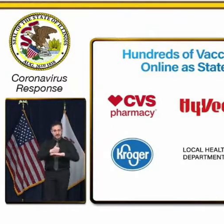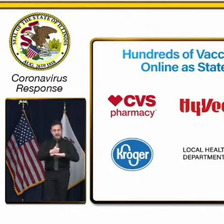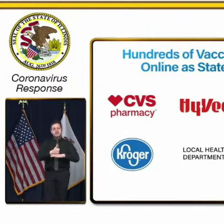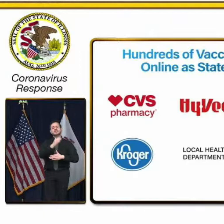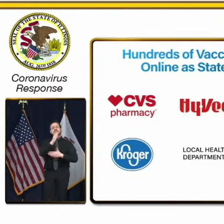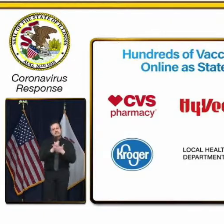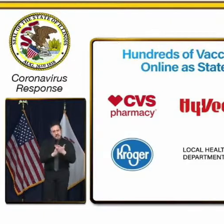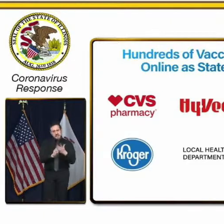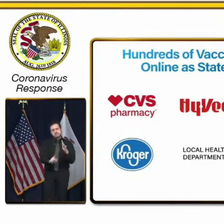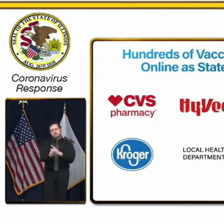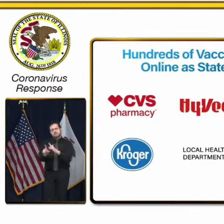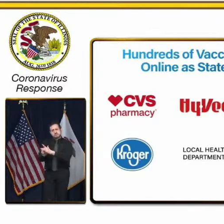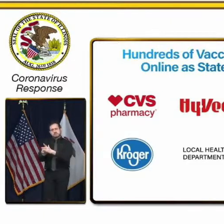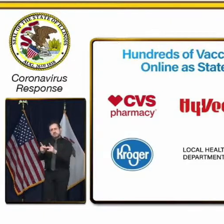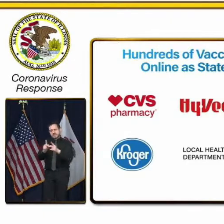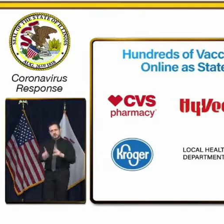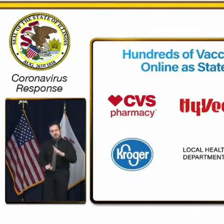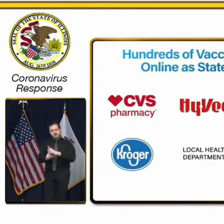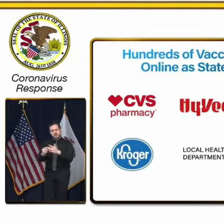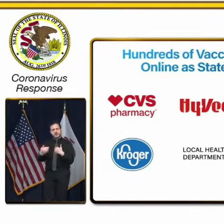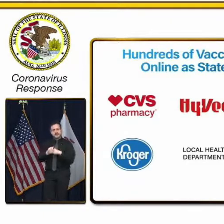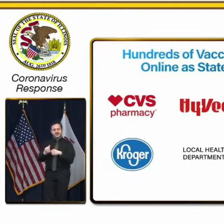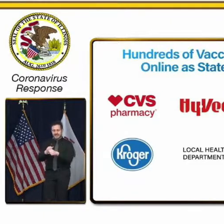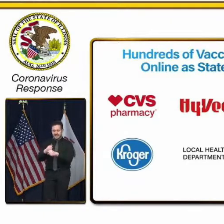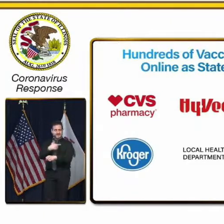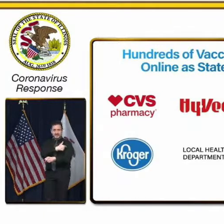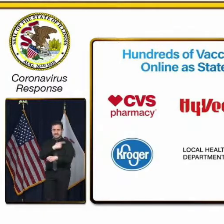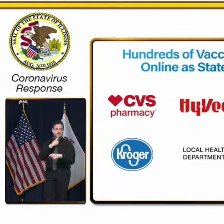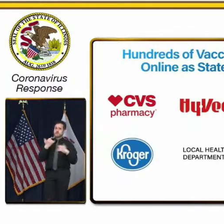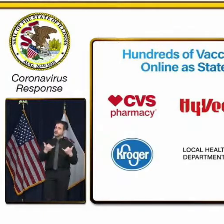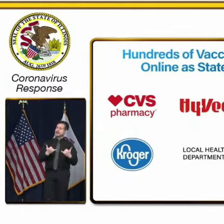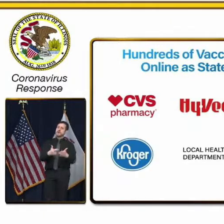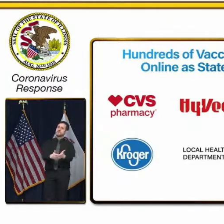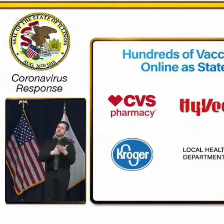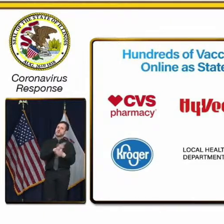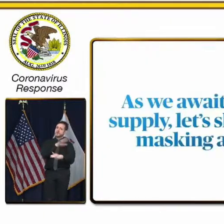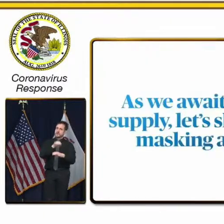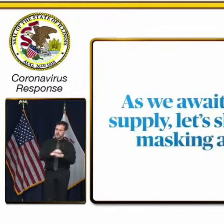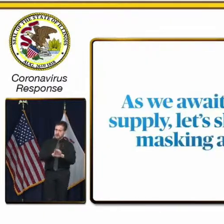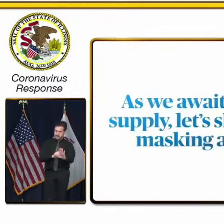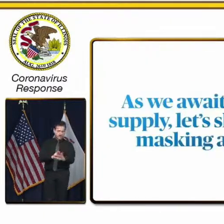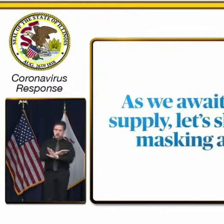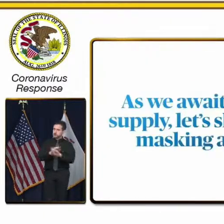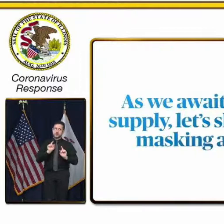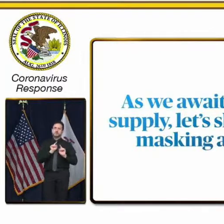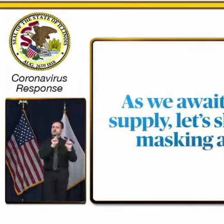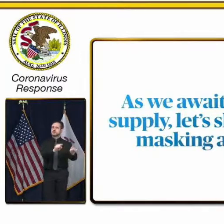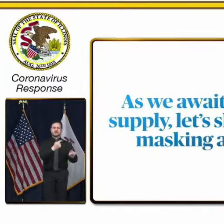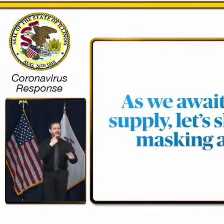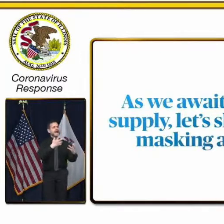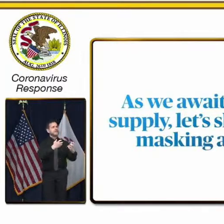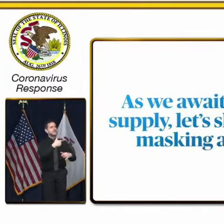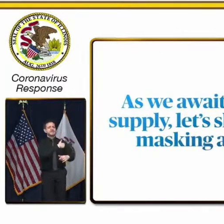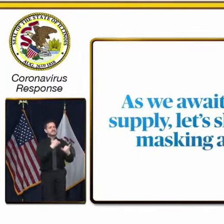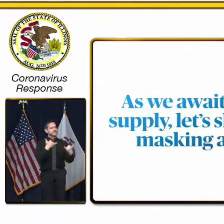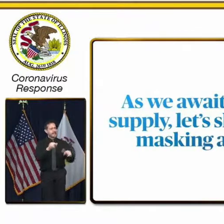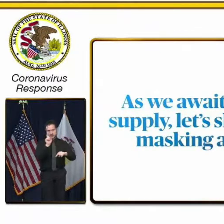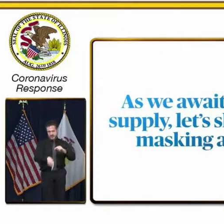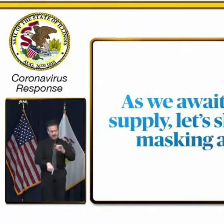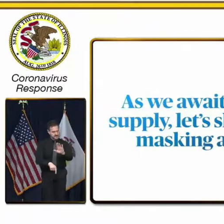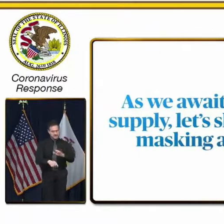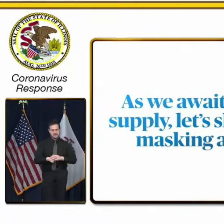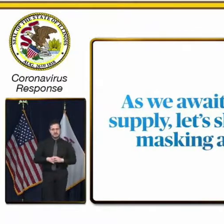and round-the-clock operations. As the nation awaits greater supplies and ramps up vaccination